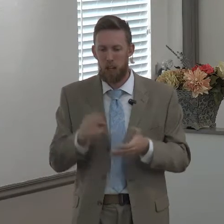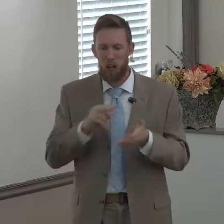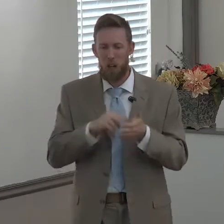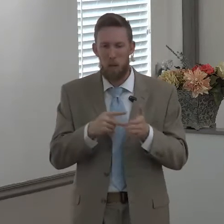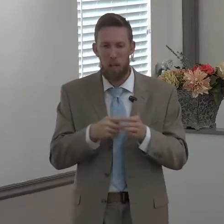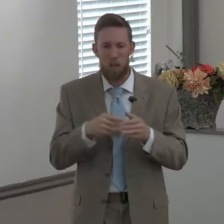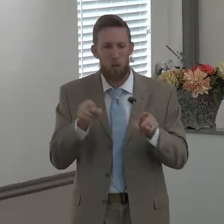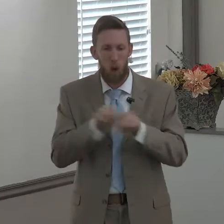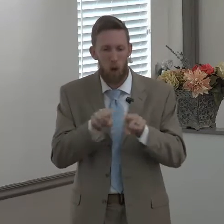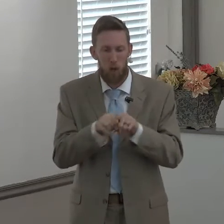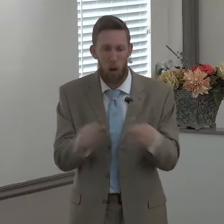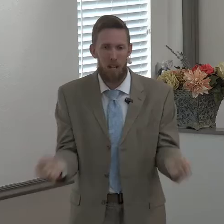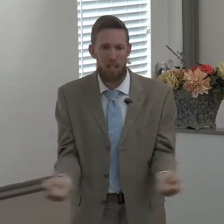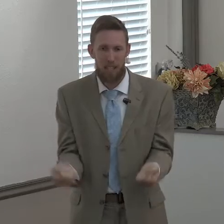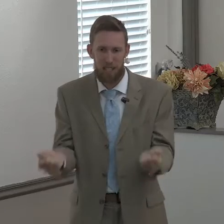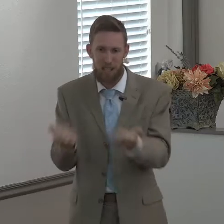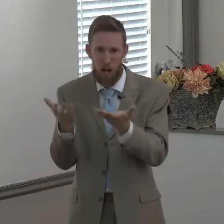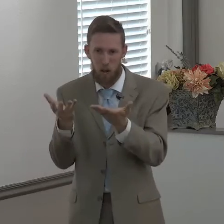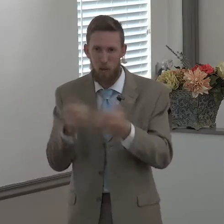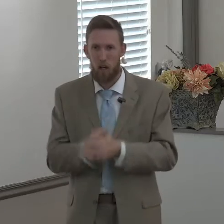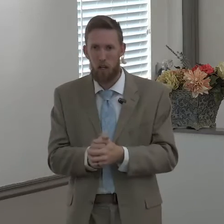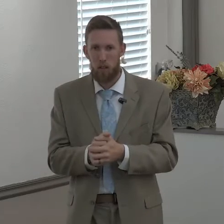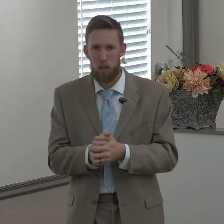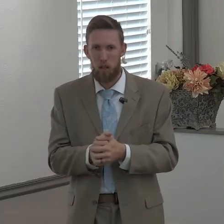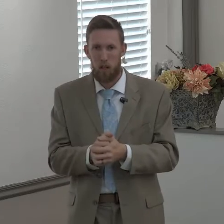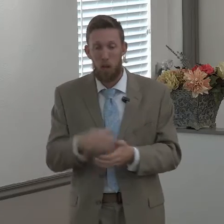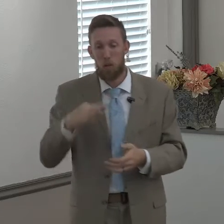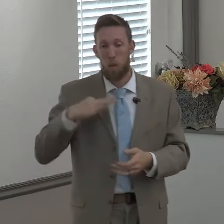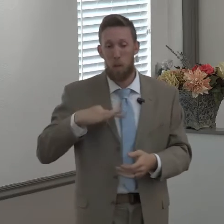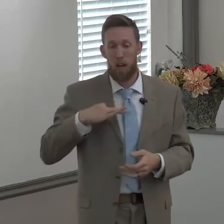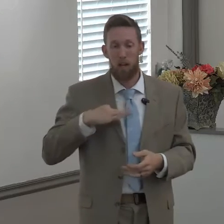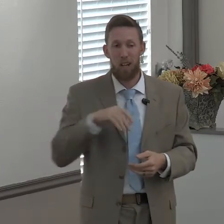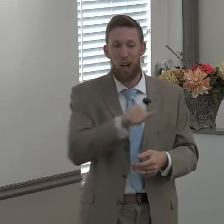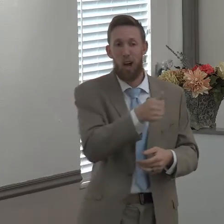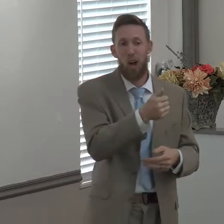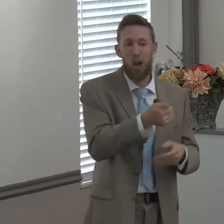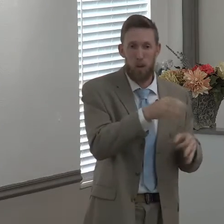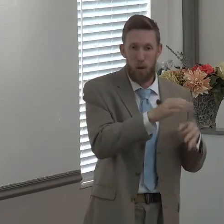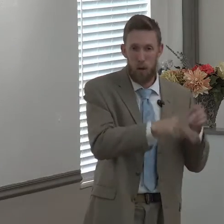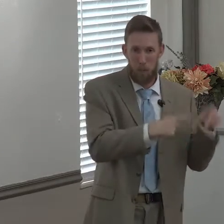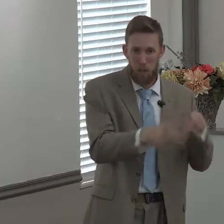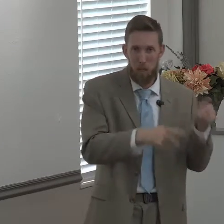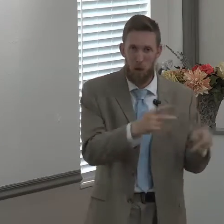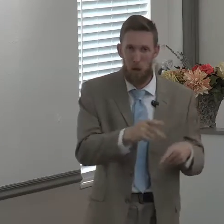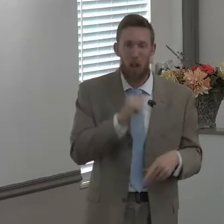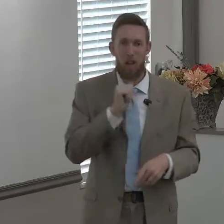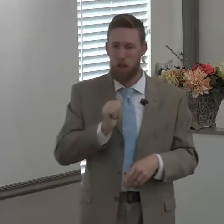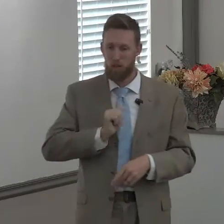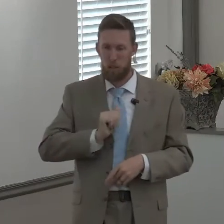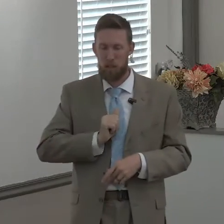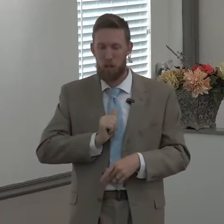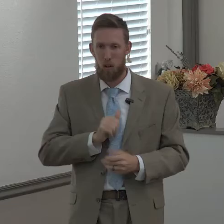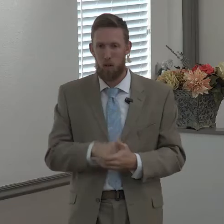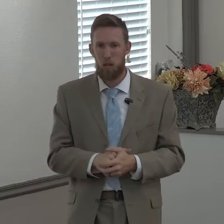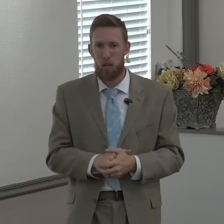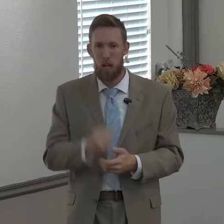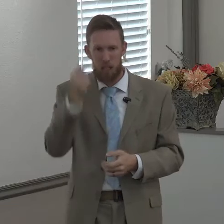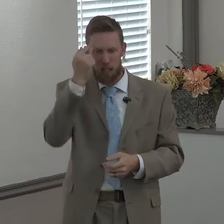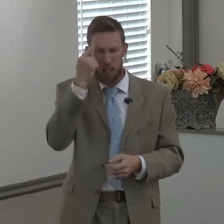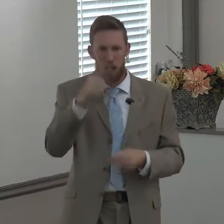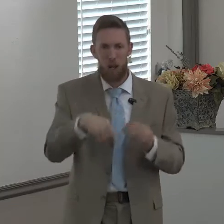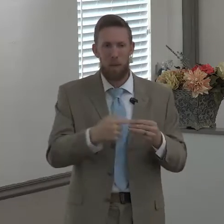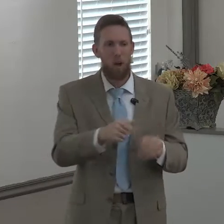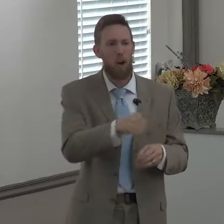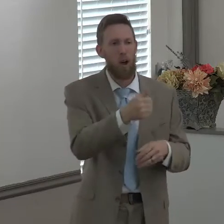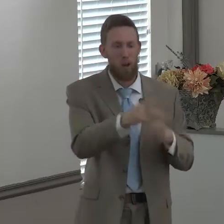This is a very important word because it speaks of sacrifice. Agape is a